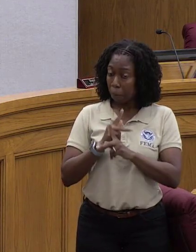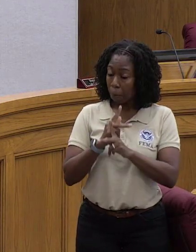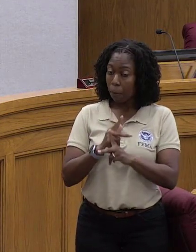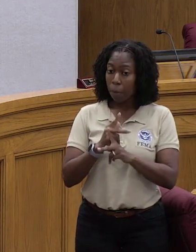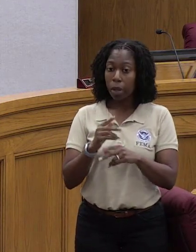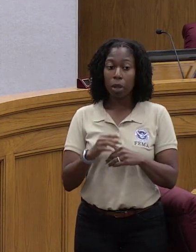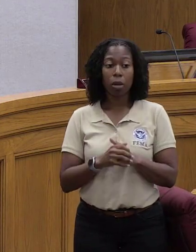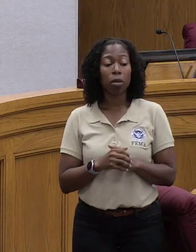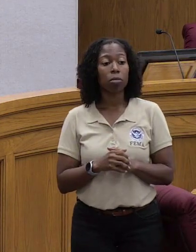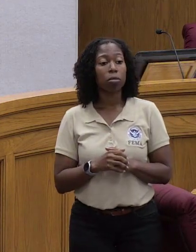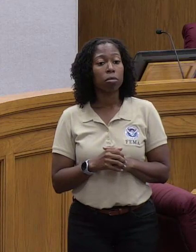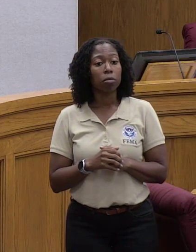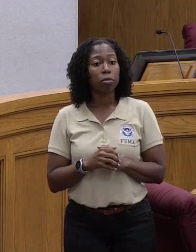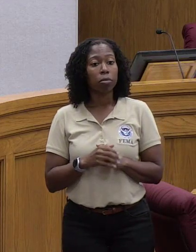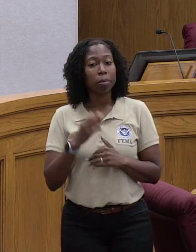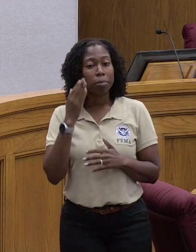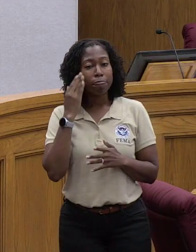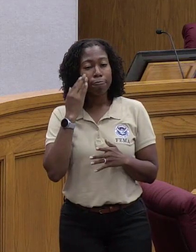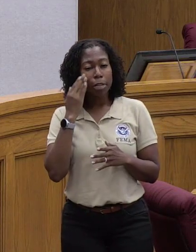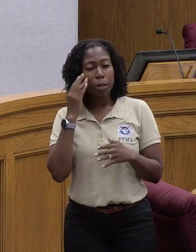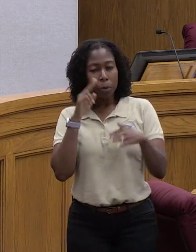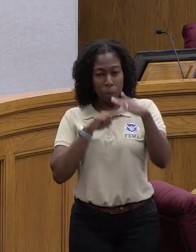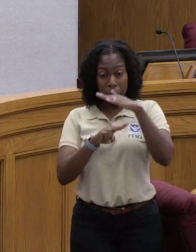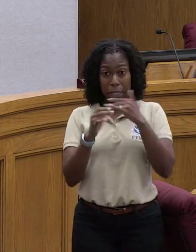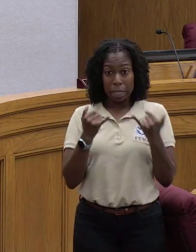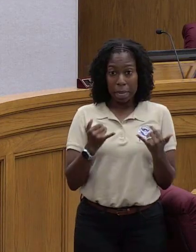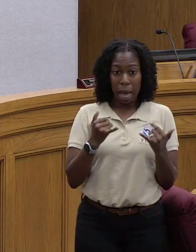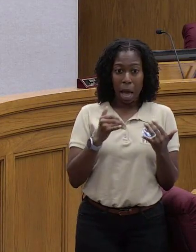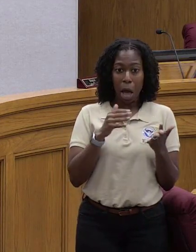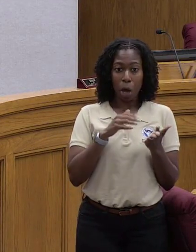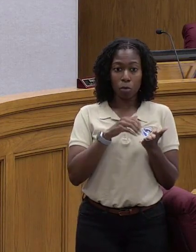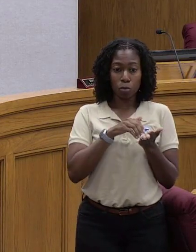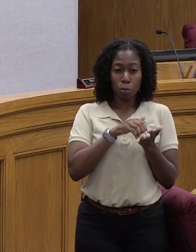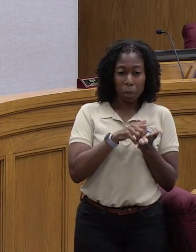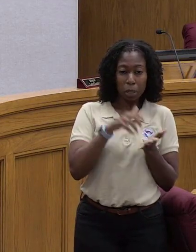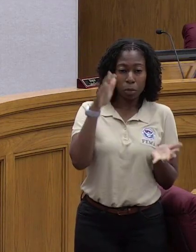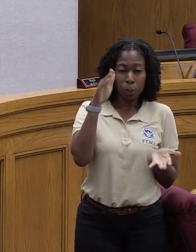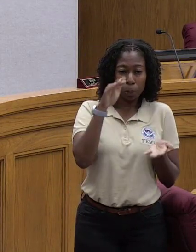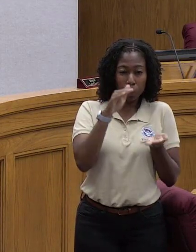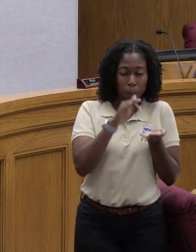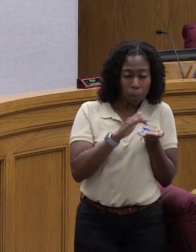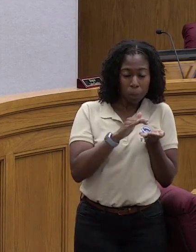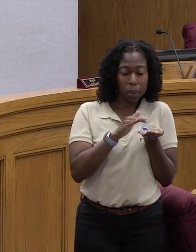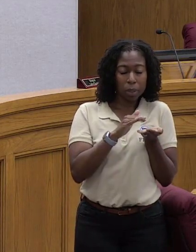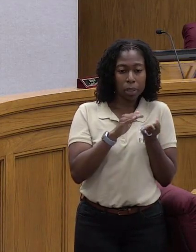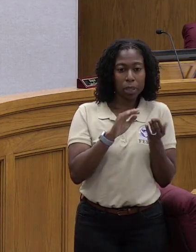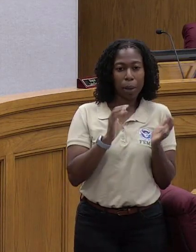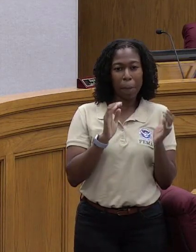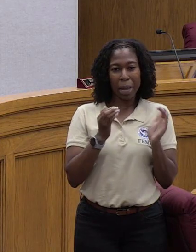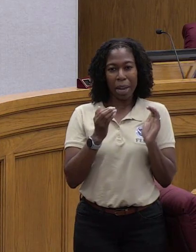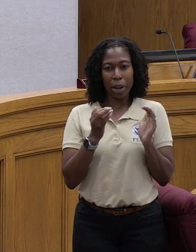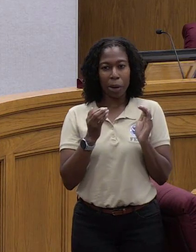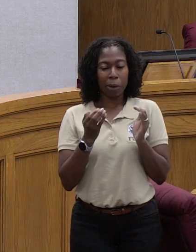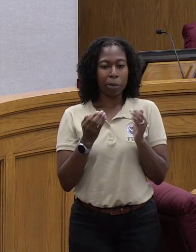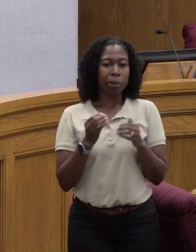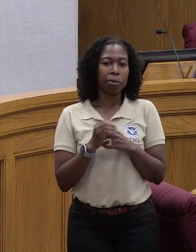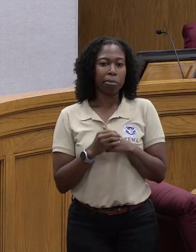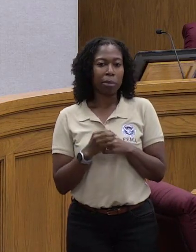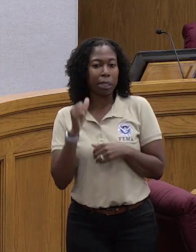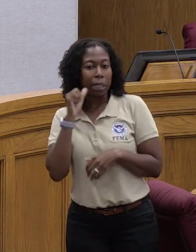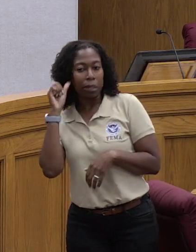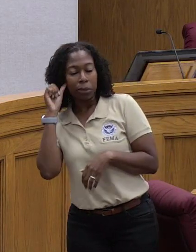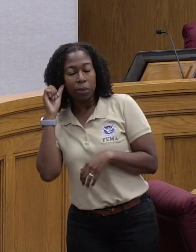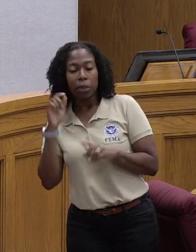though the forecast now is much more favorable than what it looked like perhaps 24 hours ago. It does